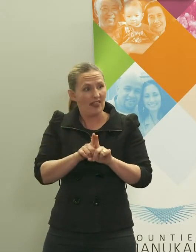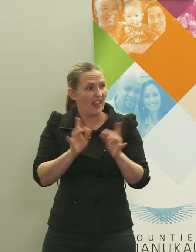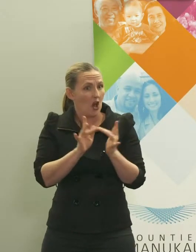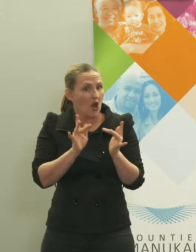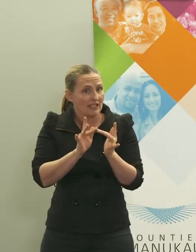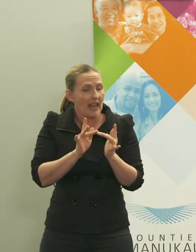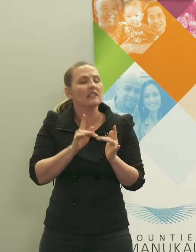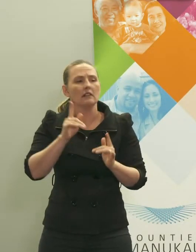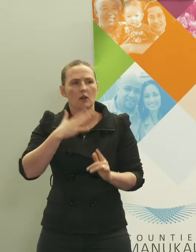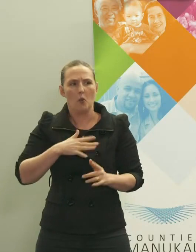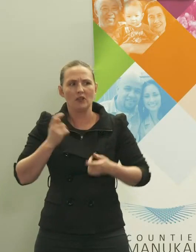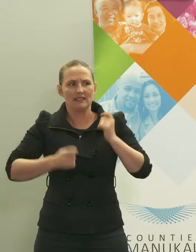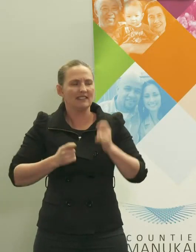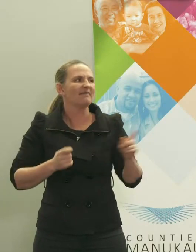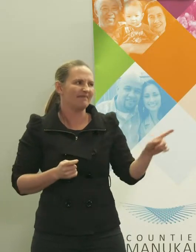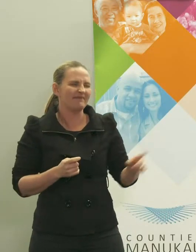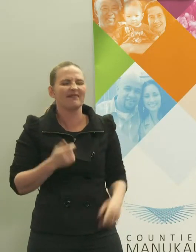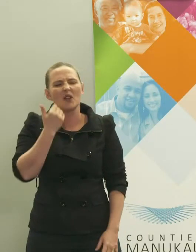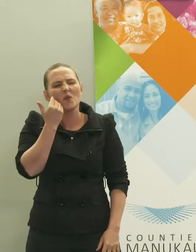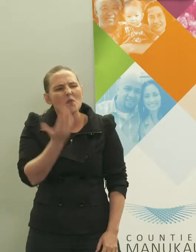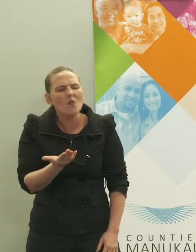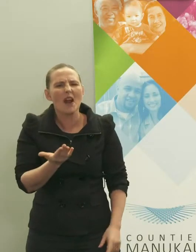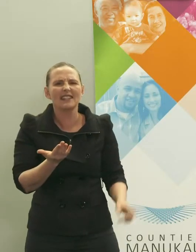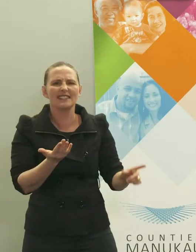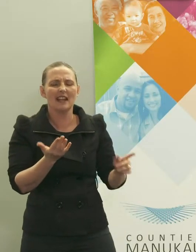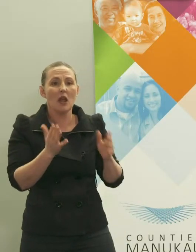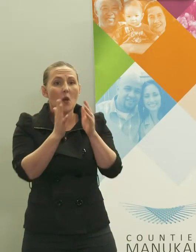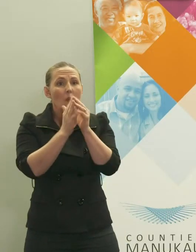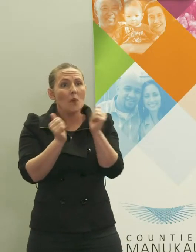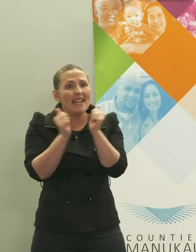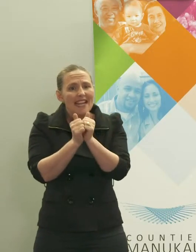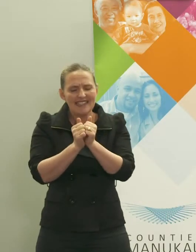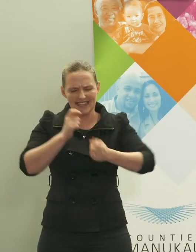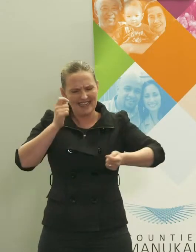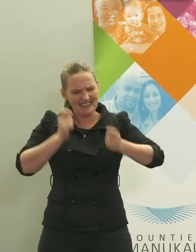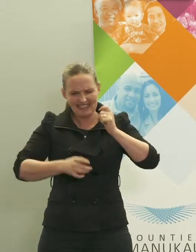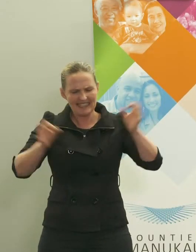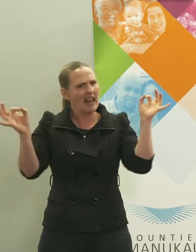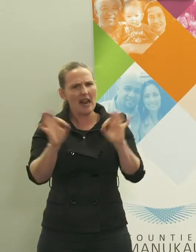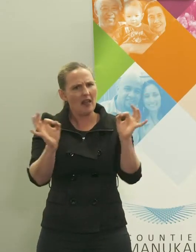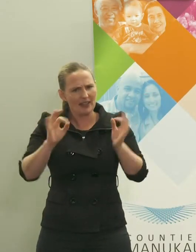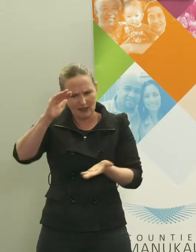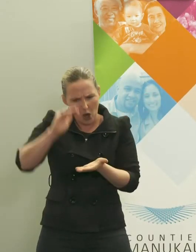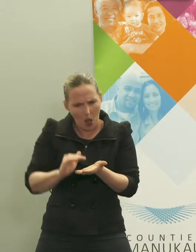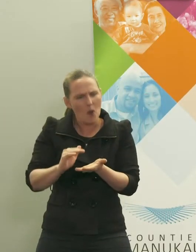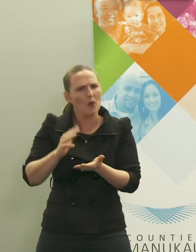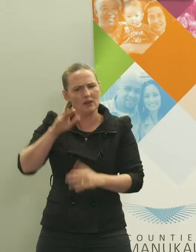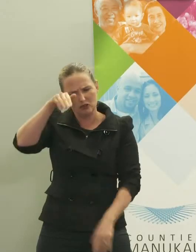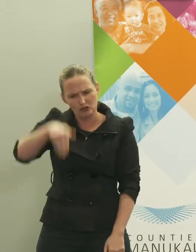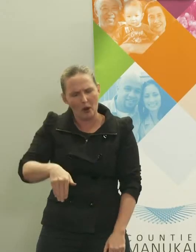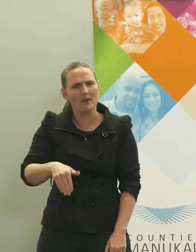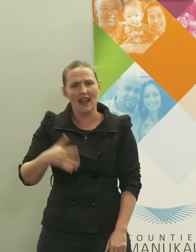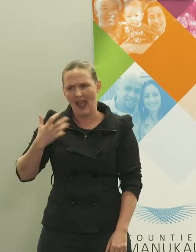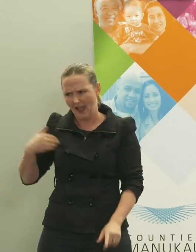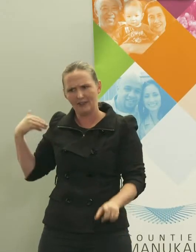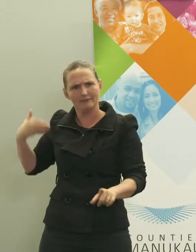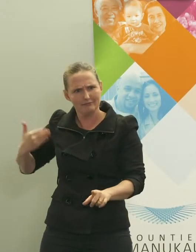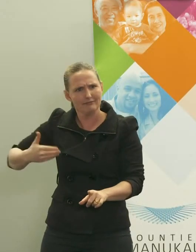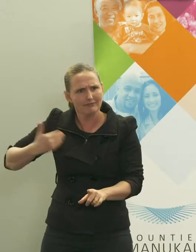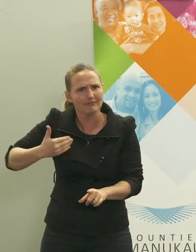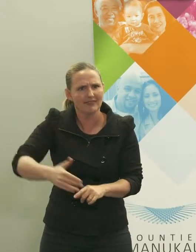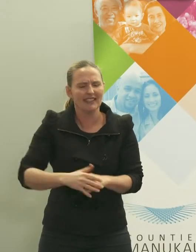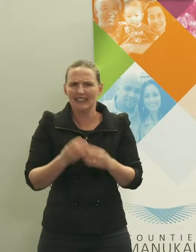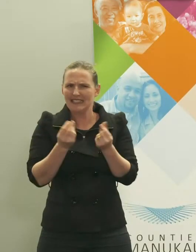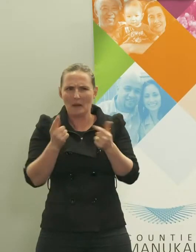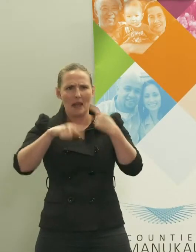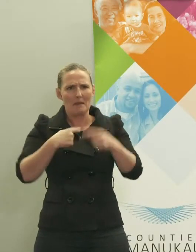sadly, a drop in testing numbers over the weekend. There's something about New Zealanders, they don't like to go and get tested in the weekends, and that's been a constant feature of our COVID-19